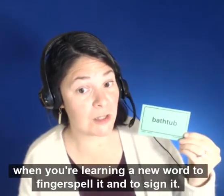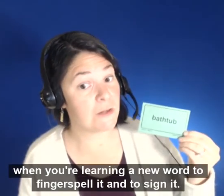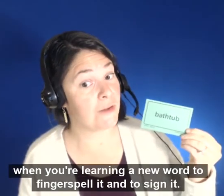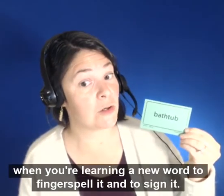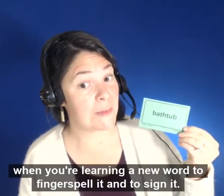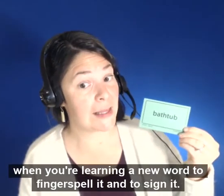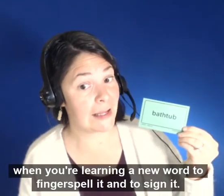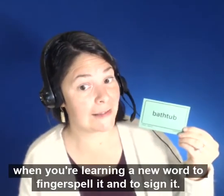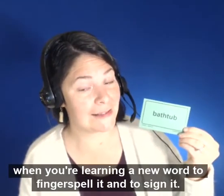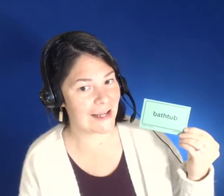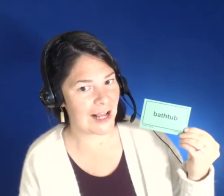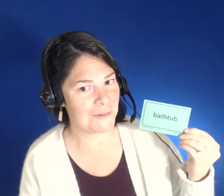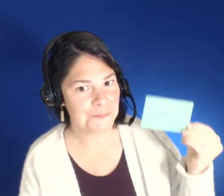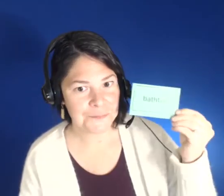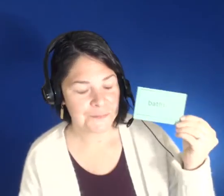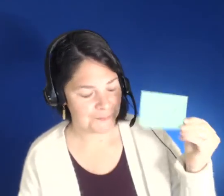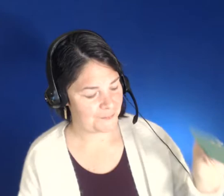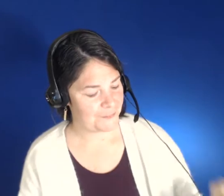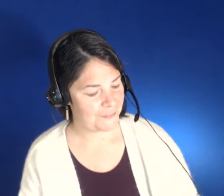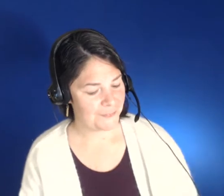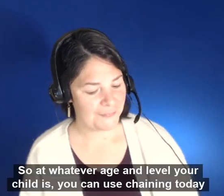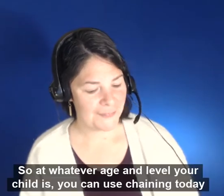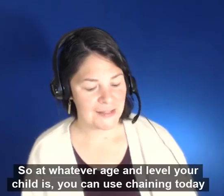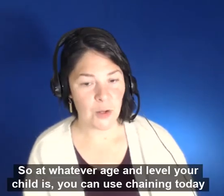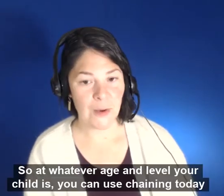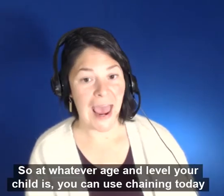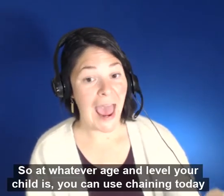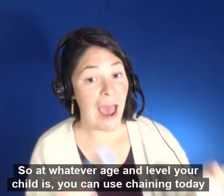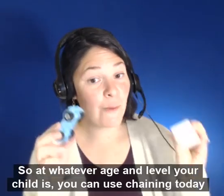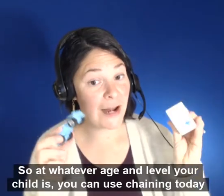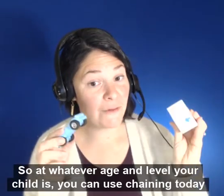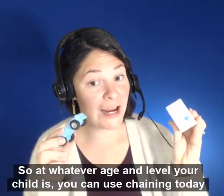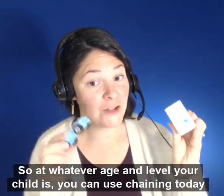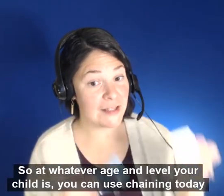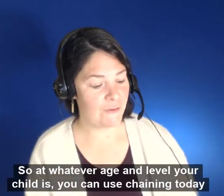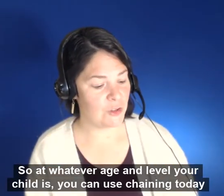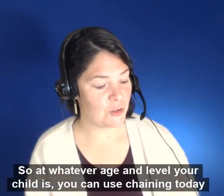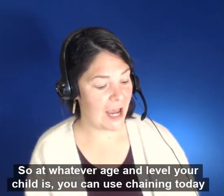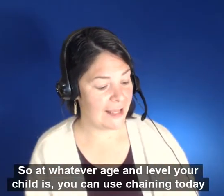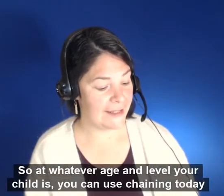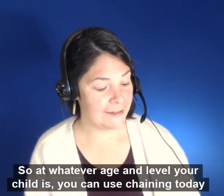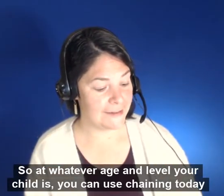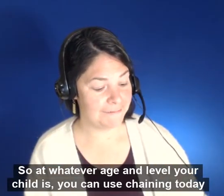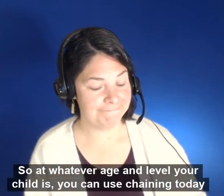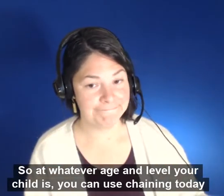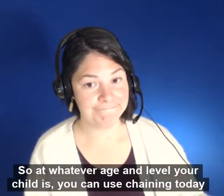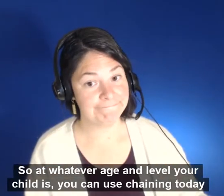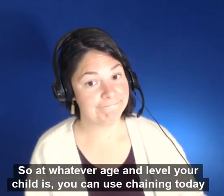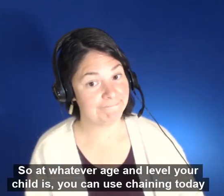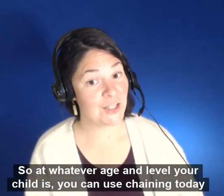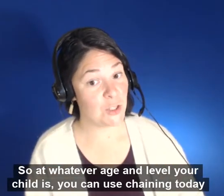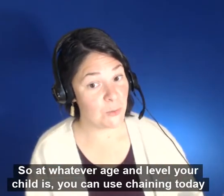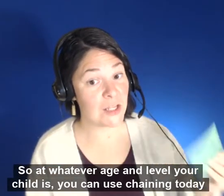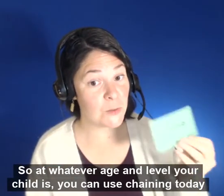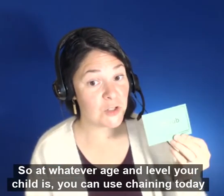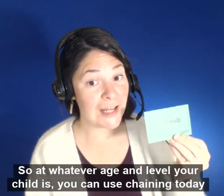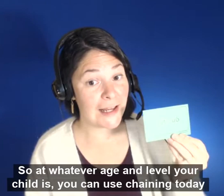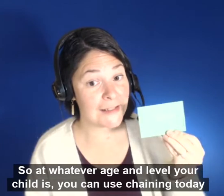to fingerspell it and to sign it. So at whatever age and level your child is, you can use chaining